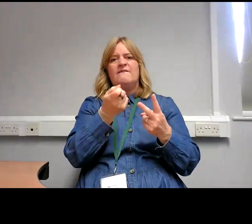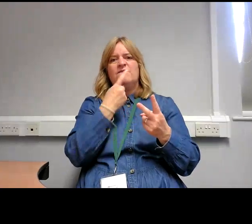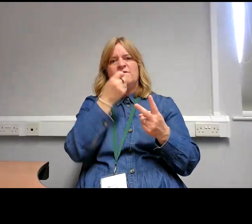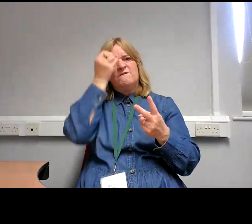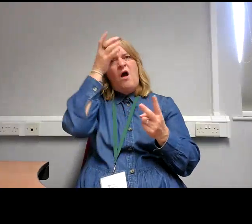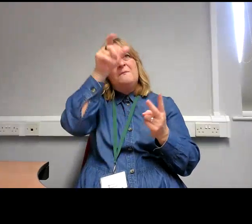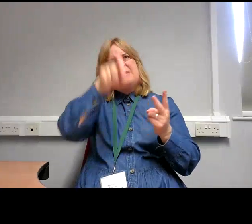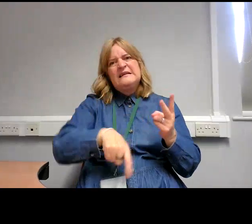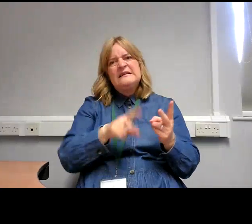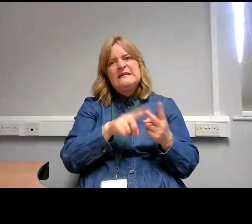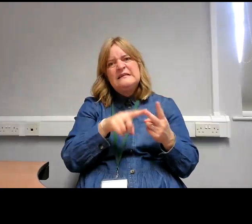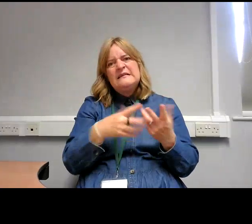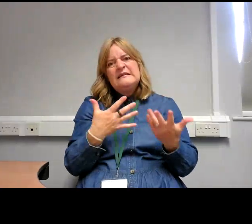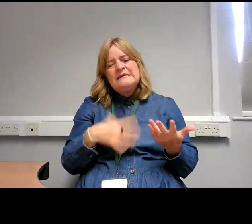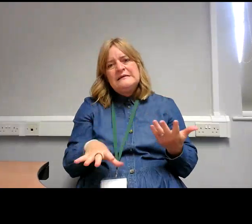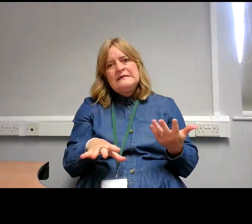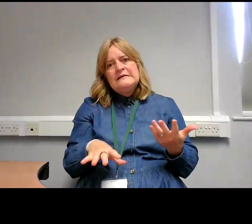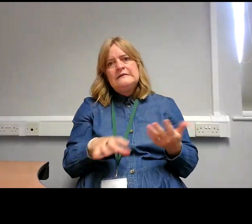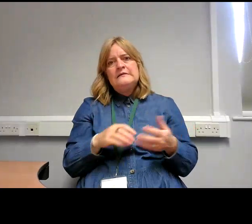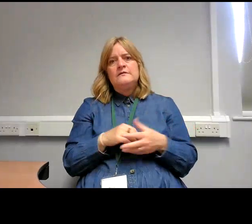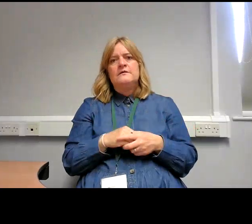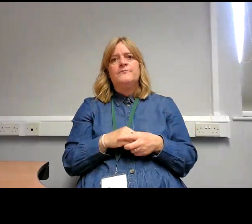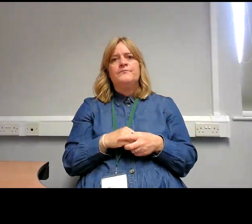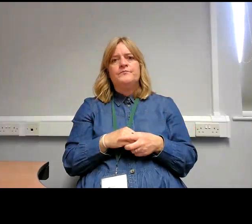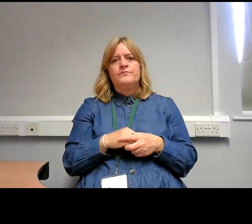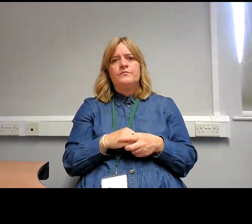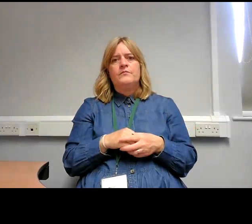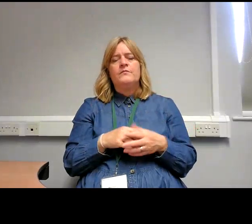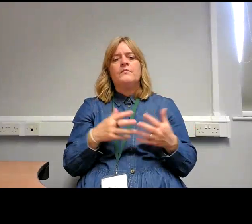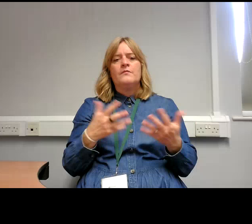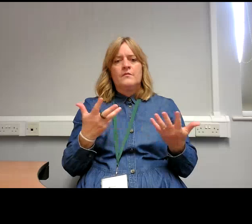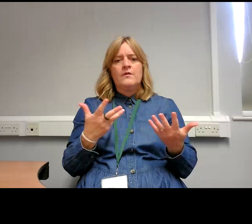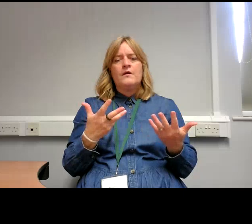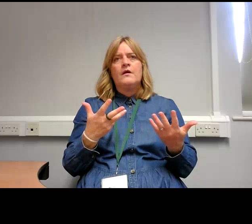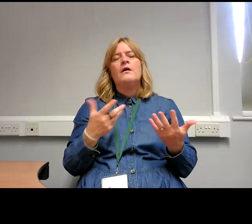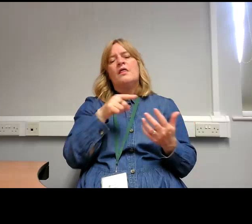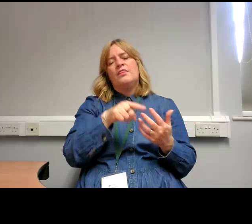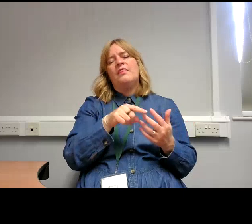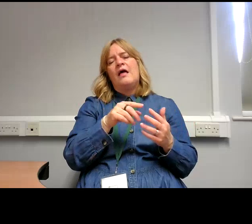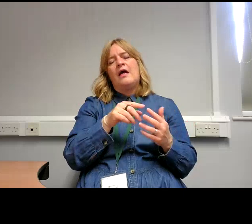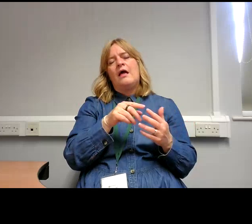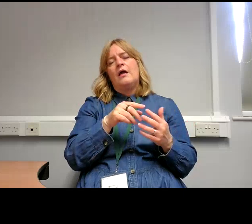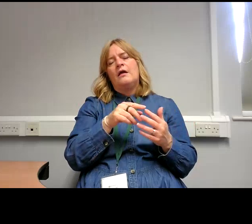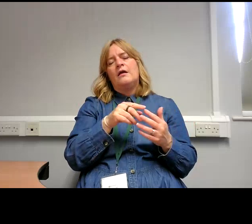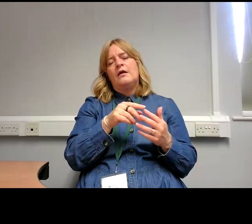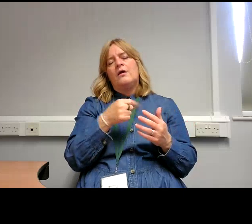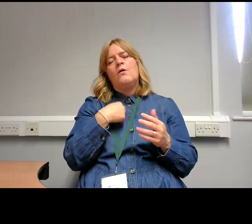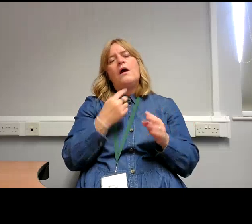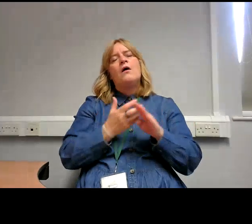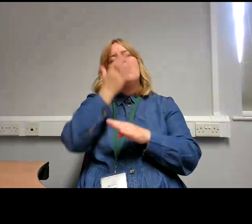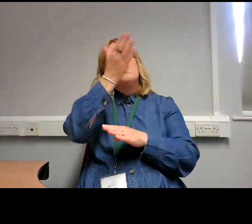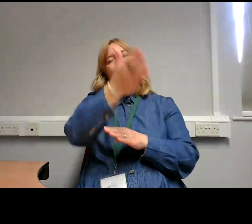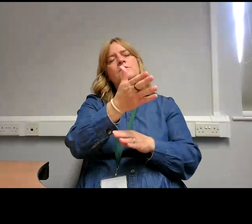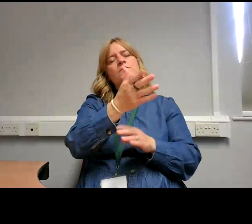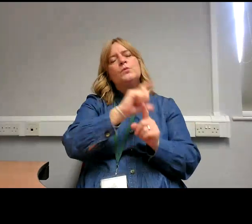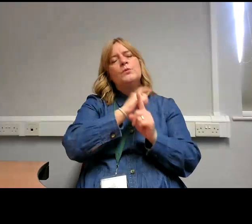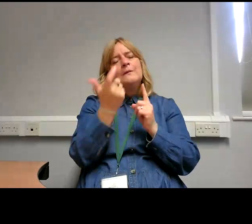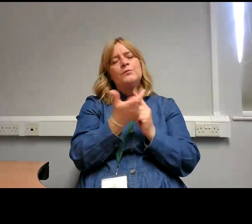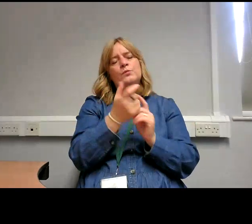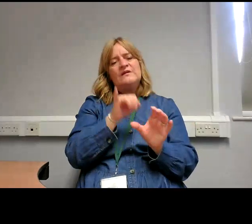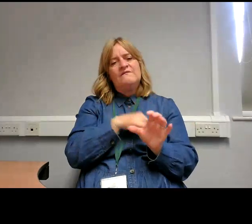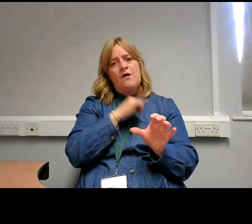normal day-to-day dispensing and private work or whatever they may do. When I attended a community pharmacy,